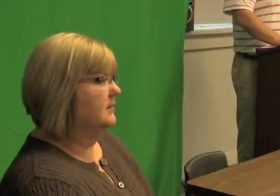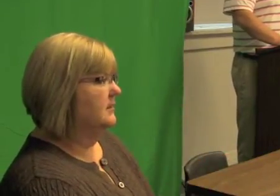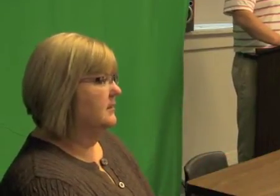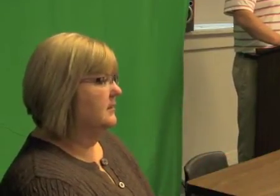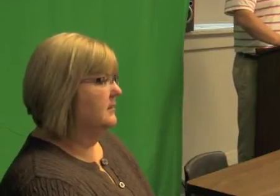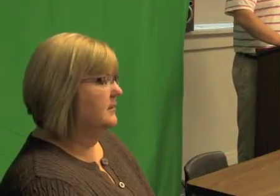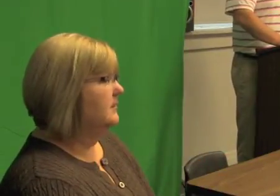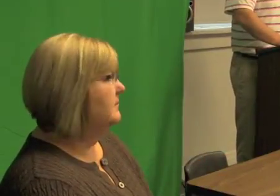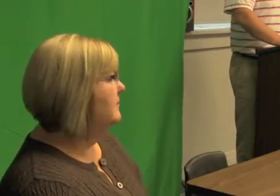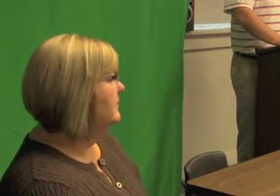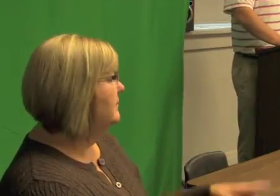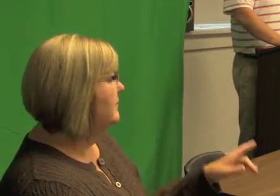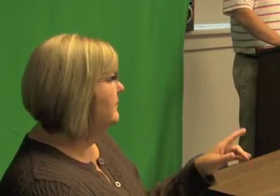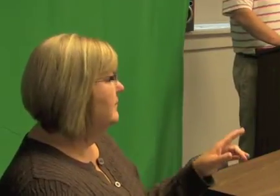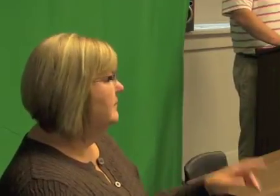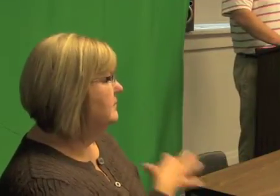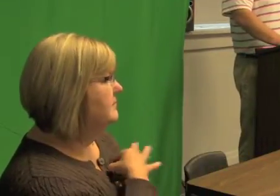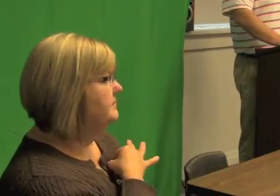Volunteers.